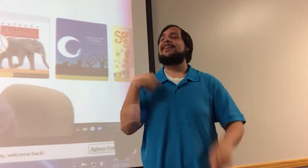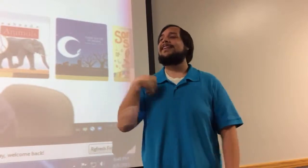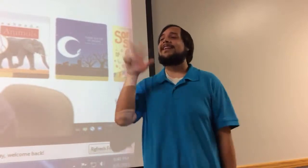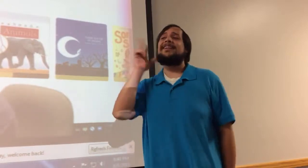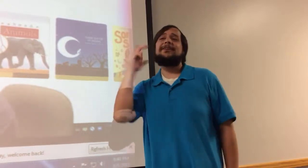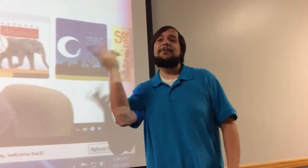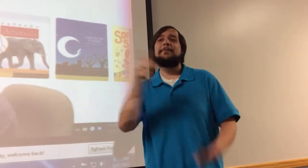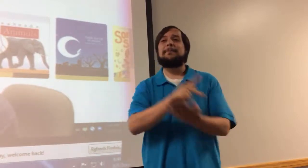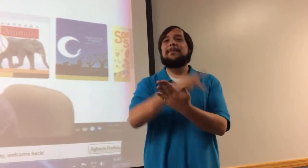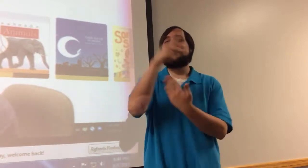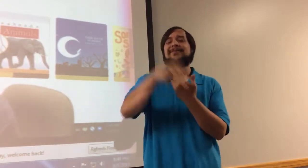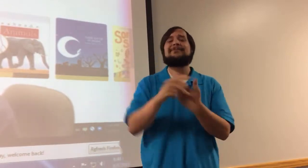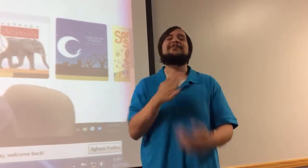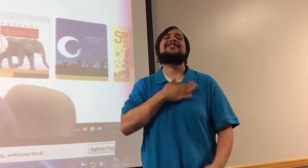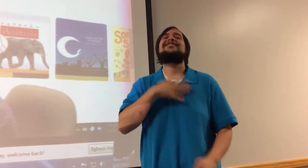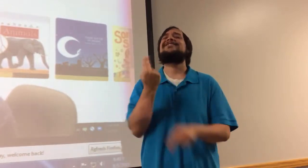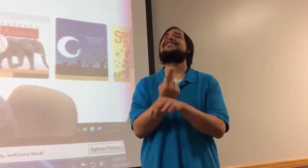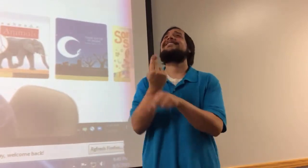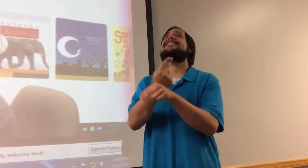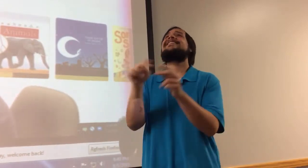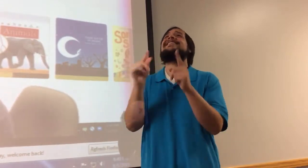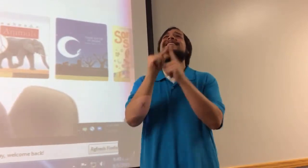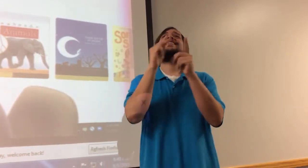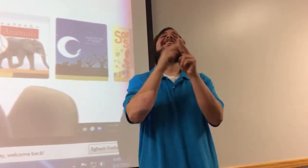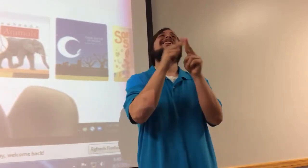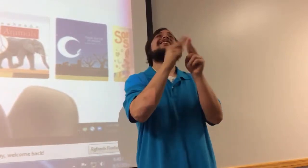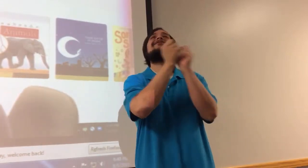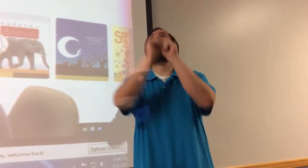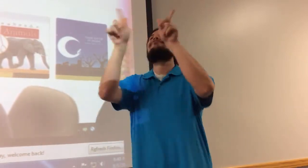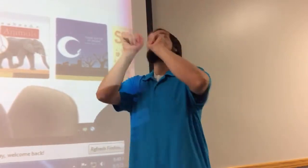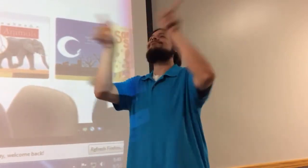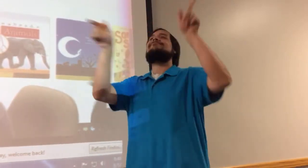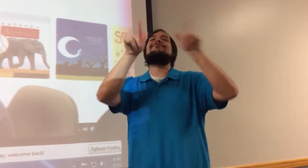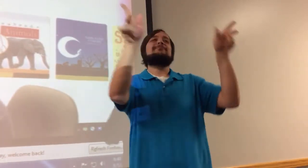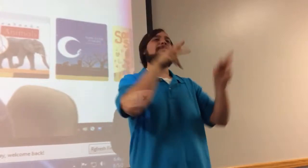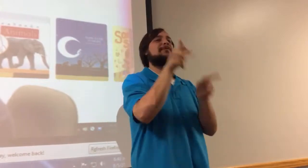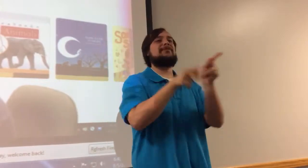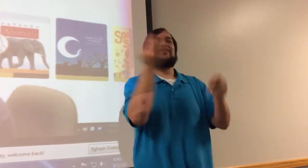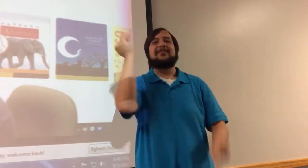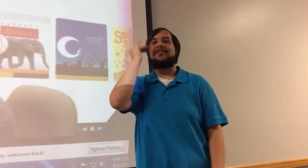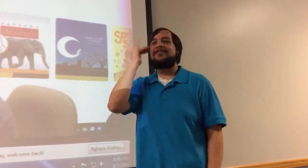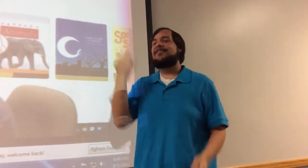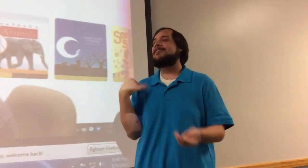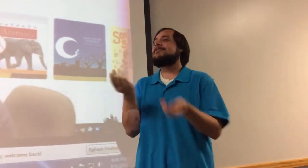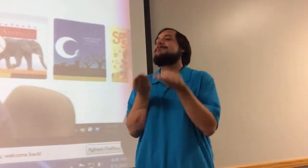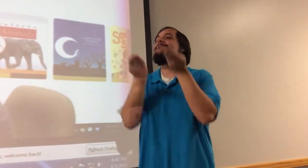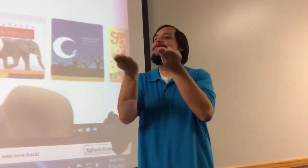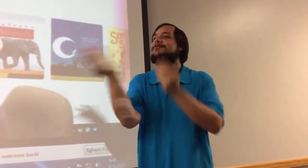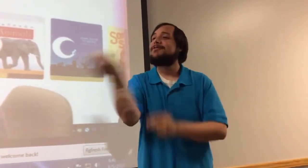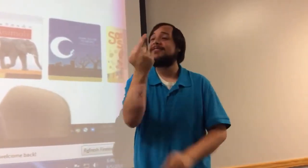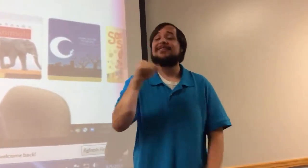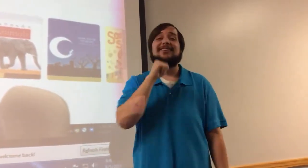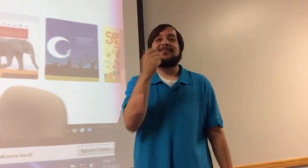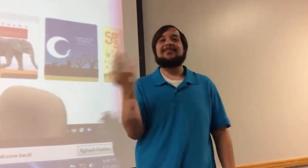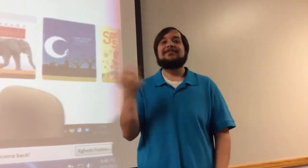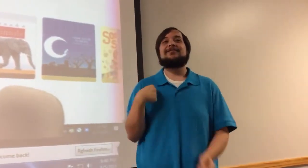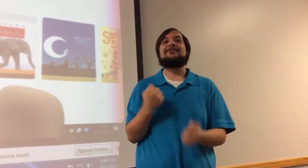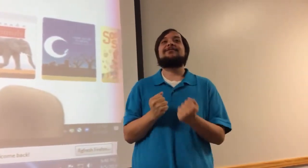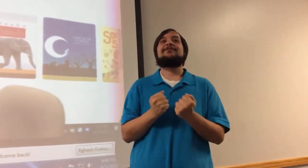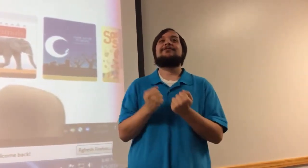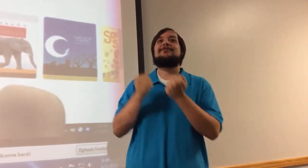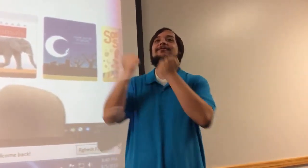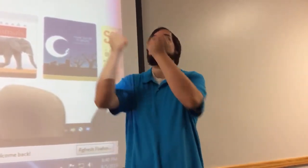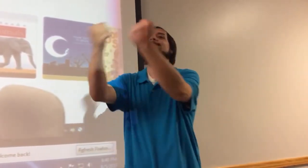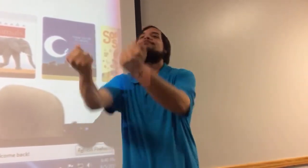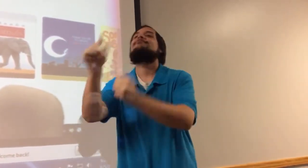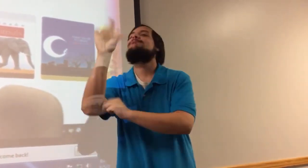our program, and please use our name in vain. You can just let people know that we are here to serve you, and we're happy to drive out to our